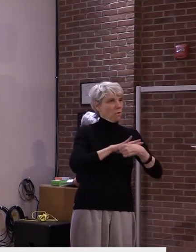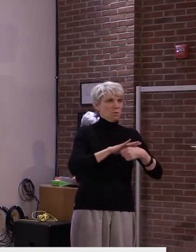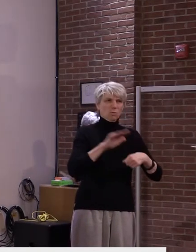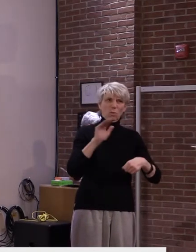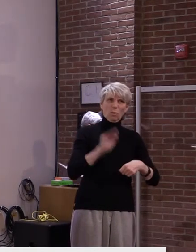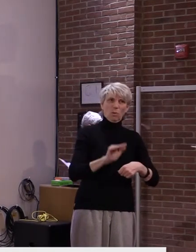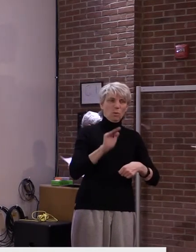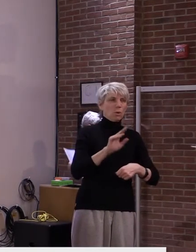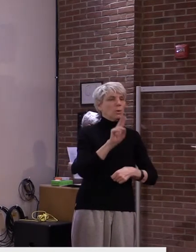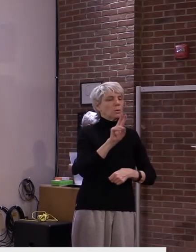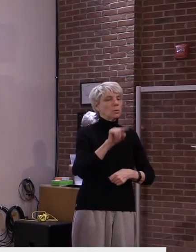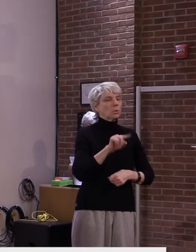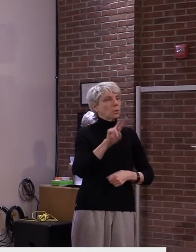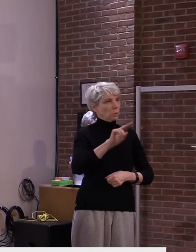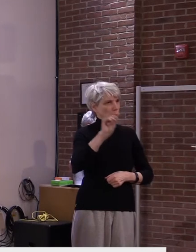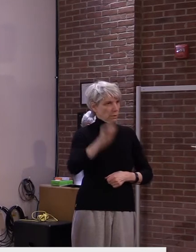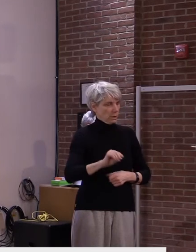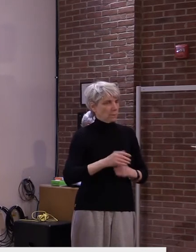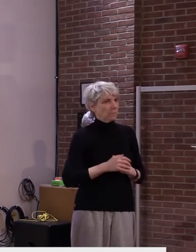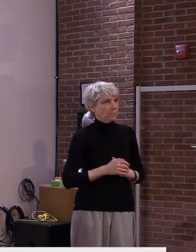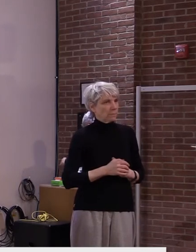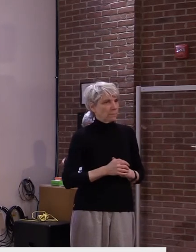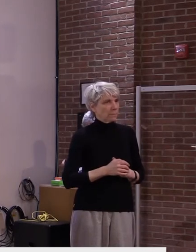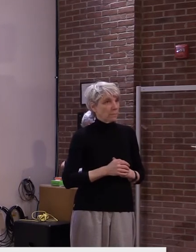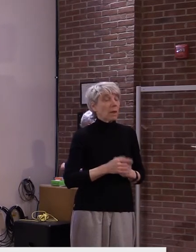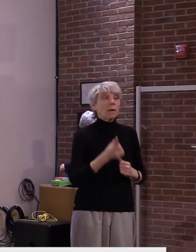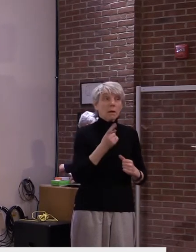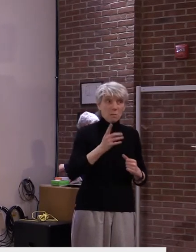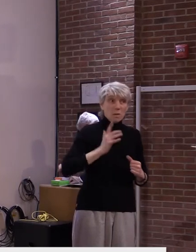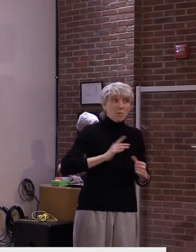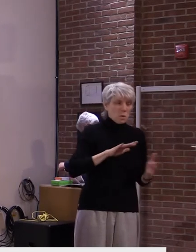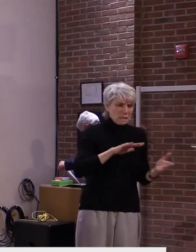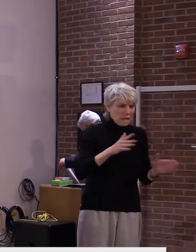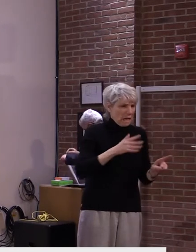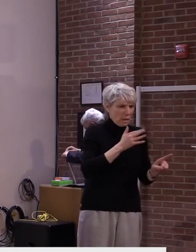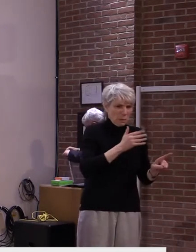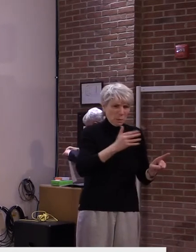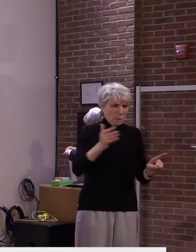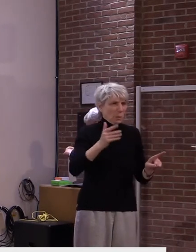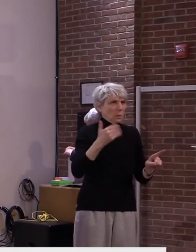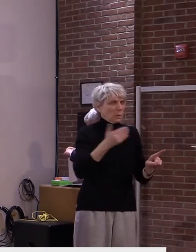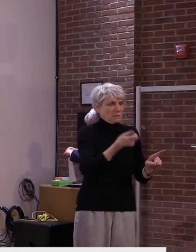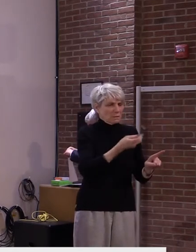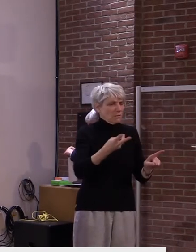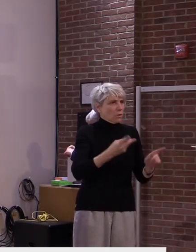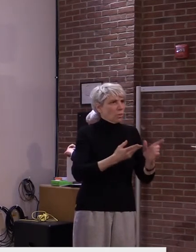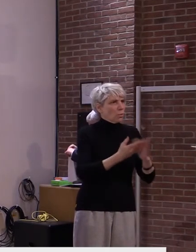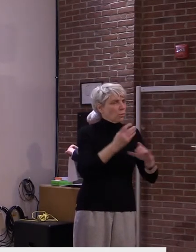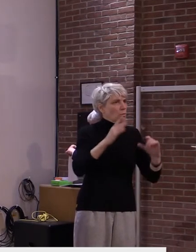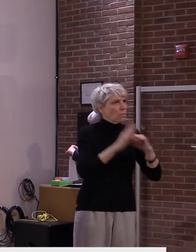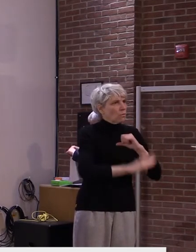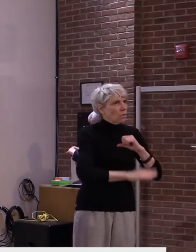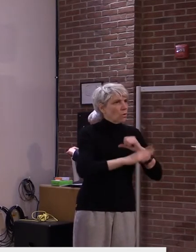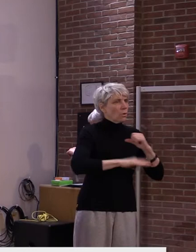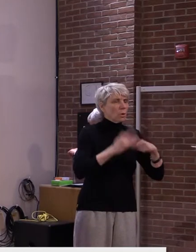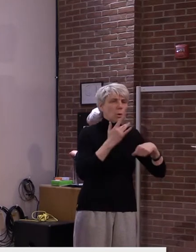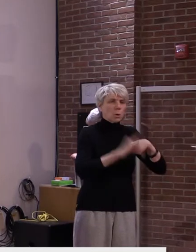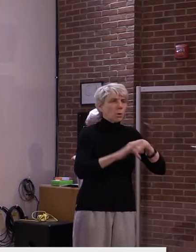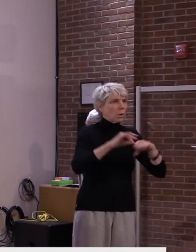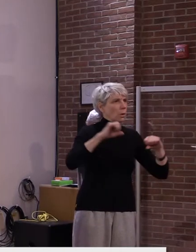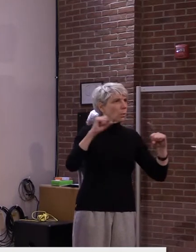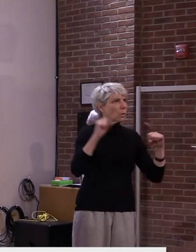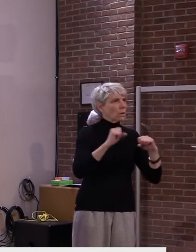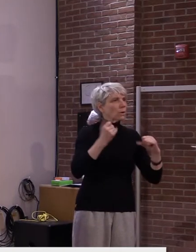Deaths continue to increase at a much lower rate. We believe this has something to do with the fact that there have been